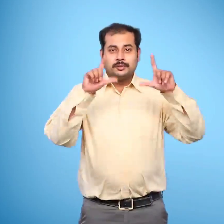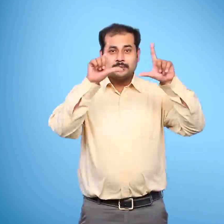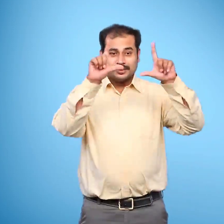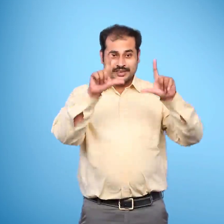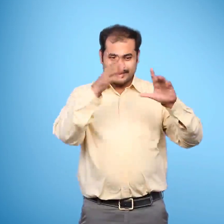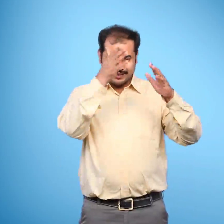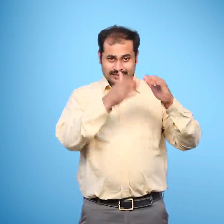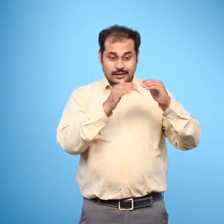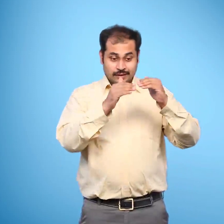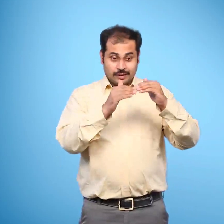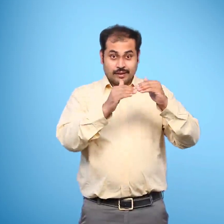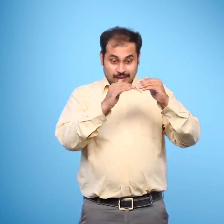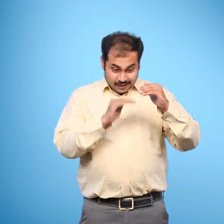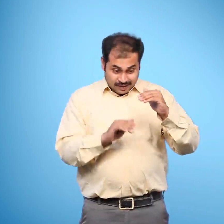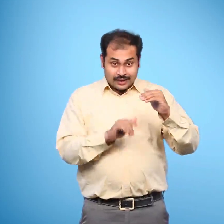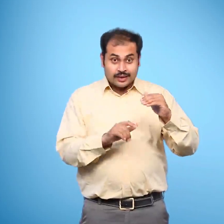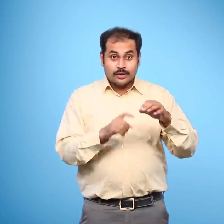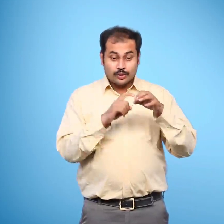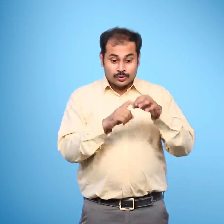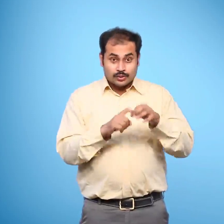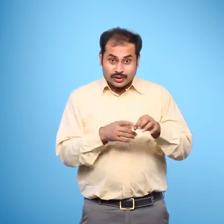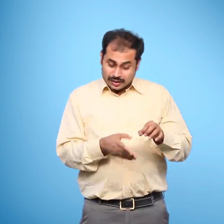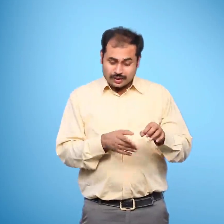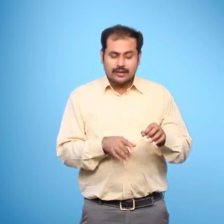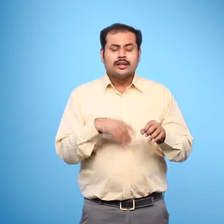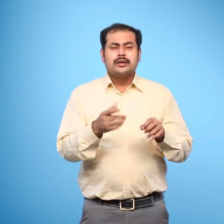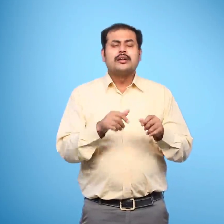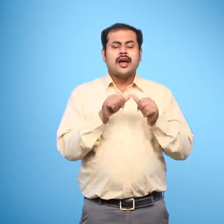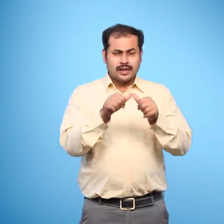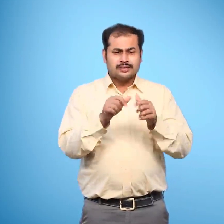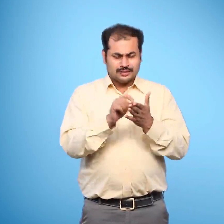After the comic, there are some questions for you to solve.